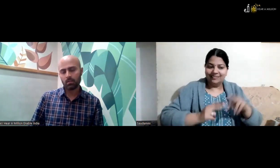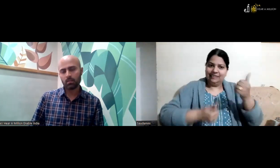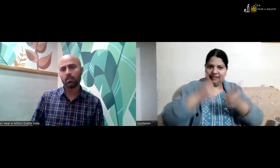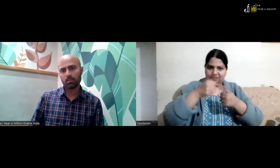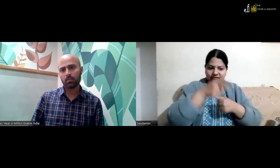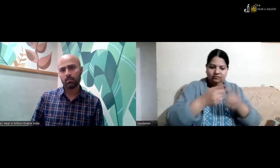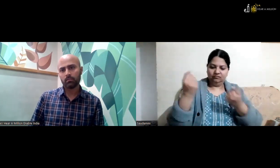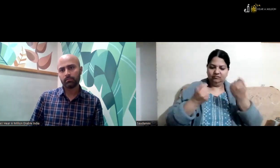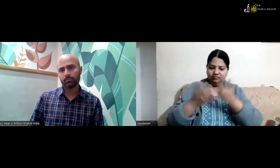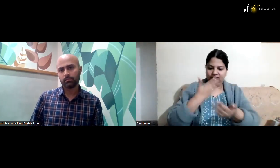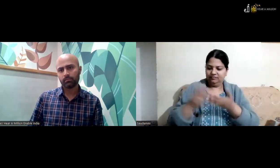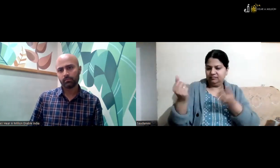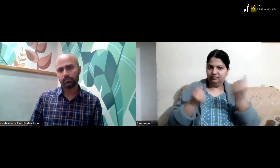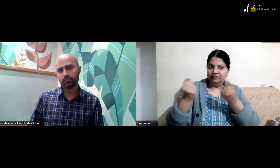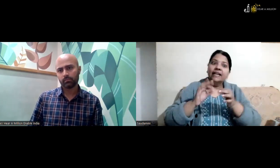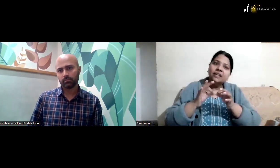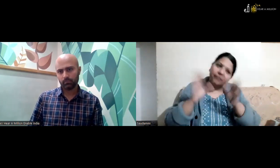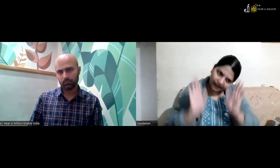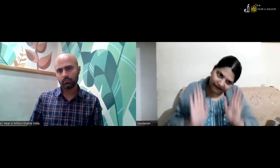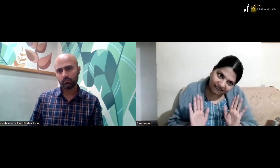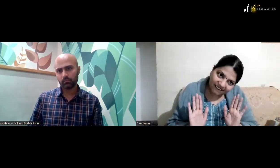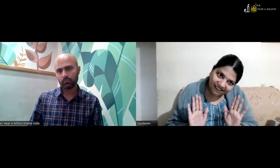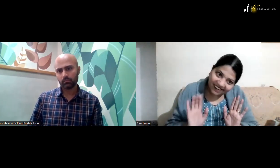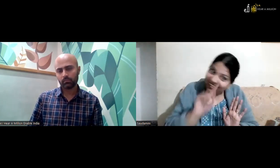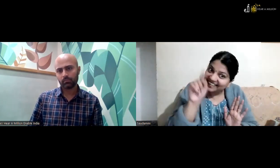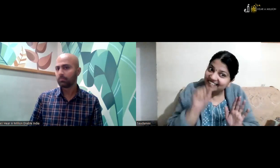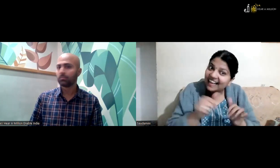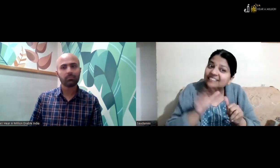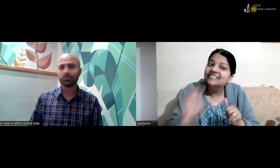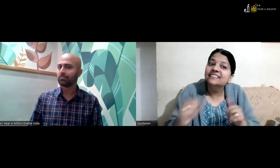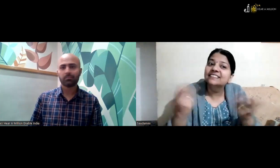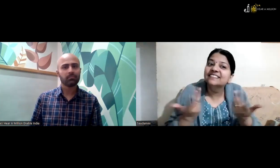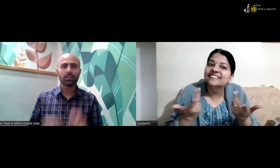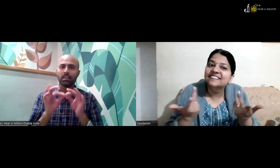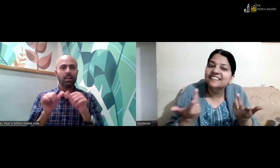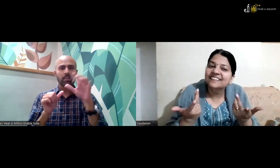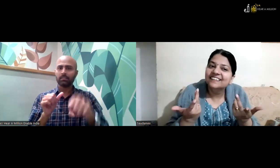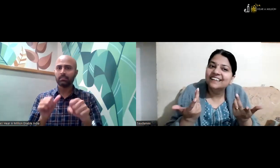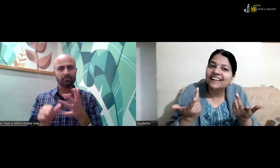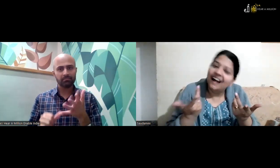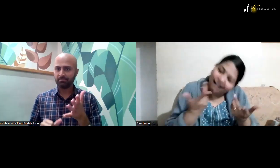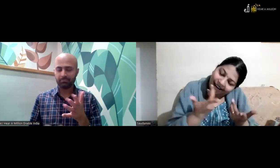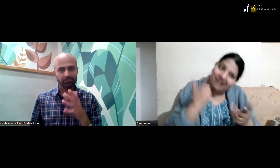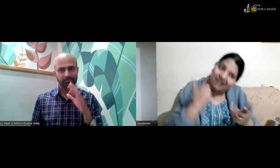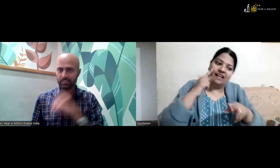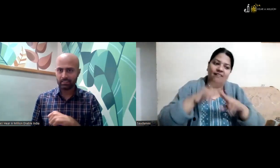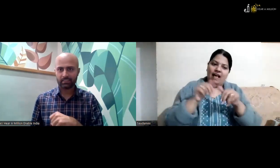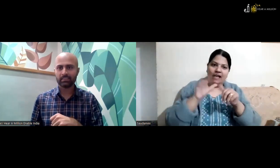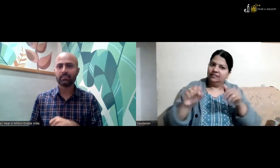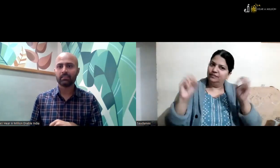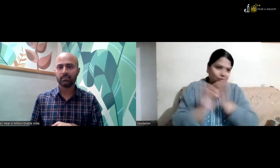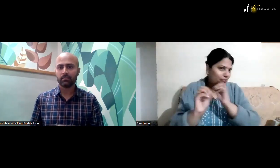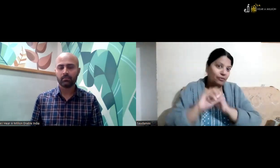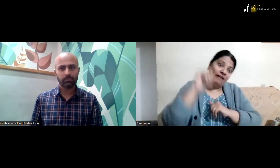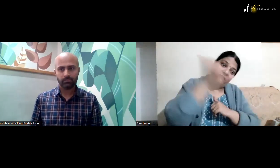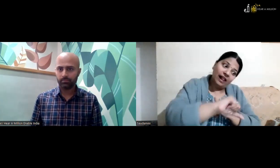your health, and then they can prepare a report for this. So there is also a rising question that is